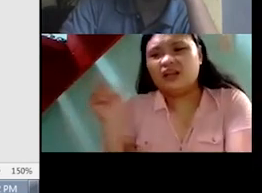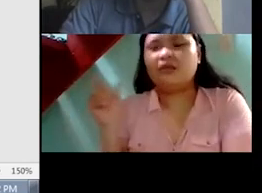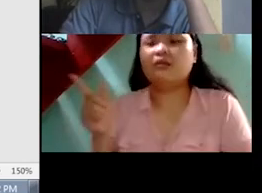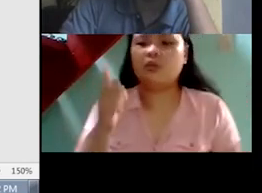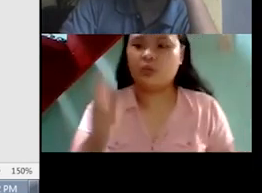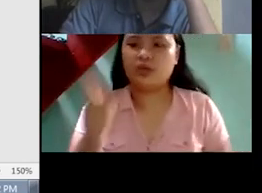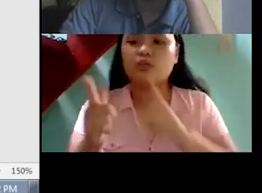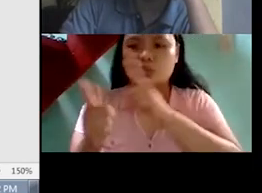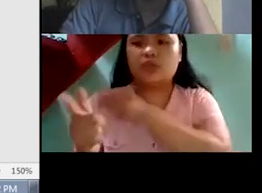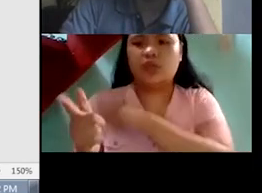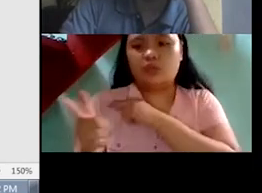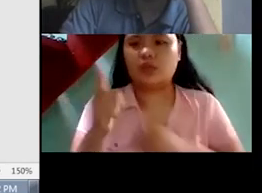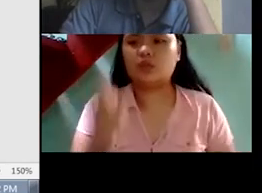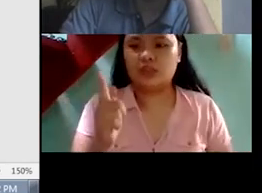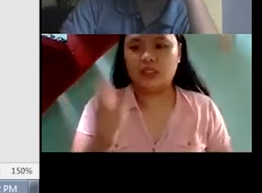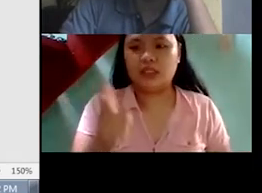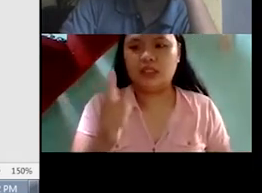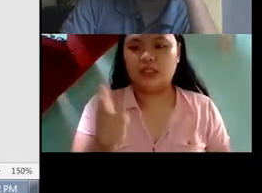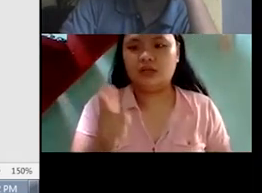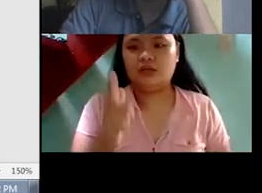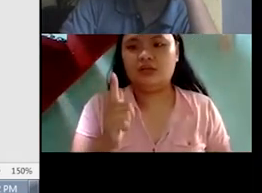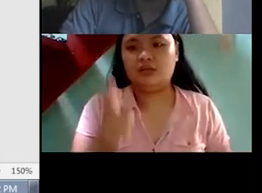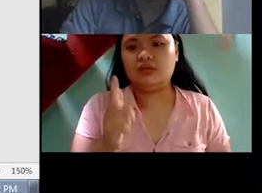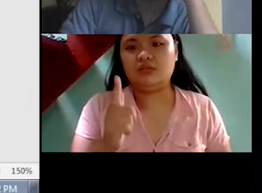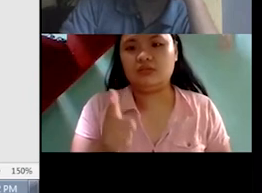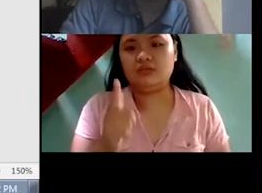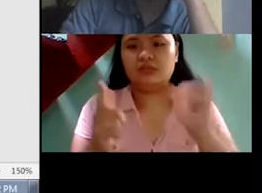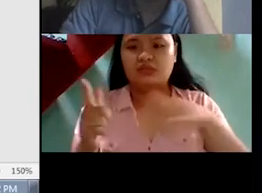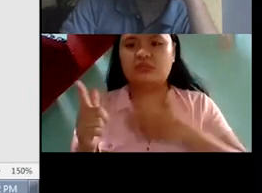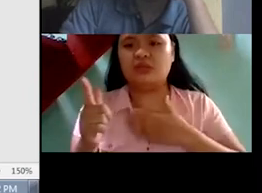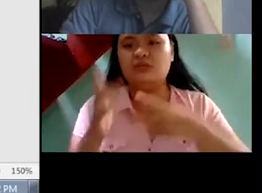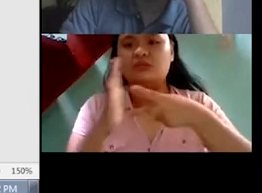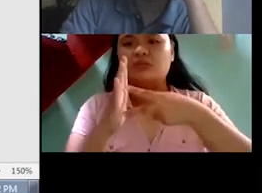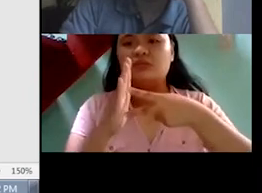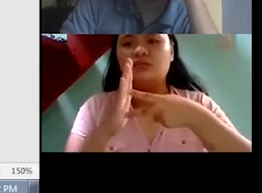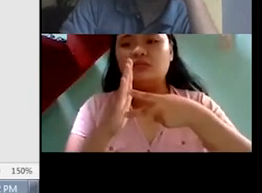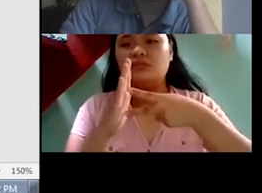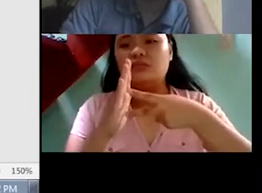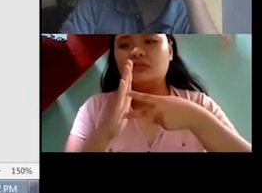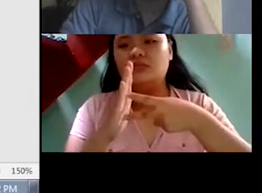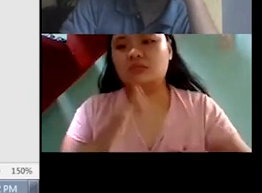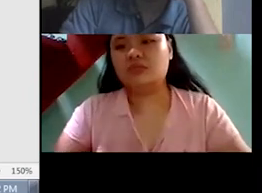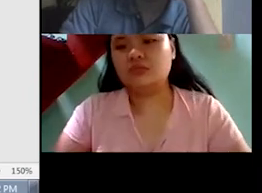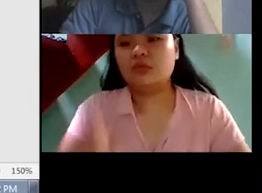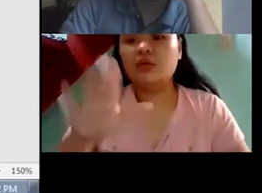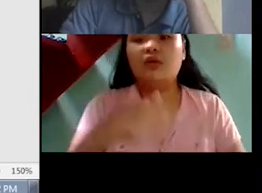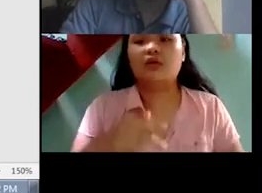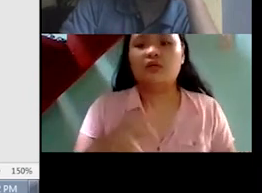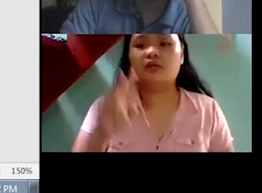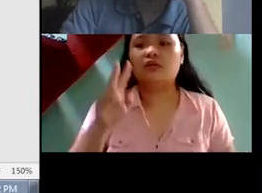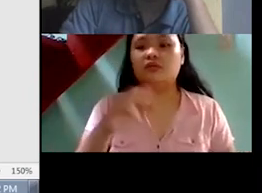So, okay, so Jasmine. Yeah. Sorry, we'll fix that. It's not supposed to be 20. Okay.